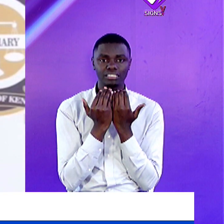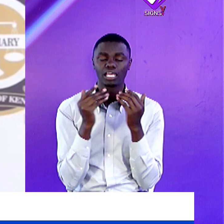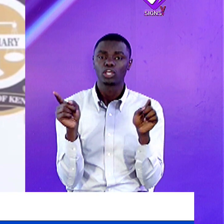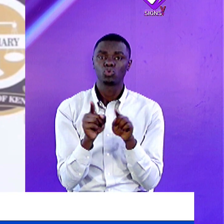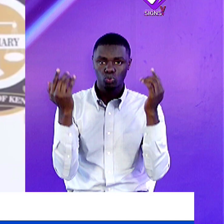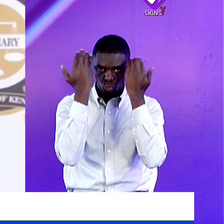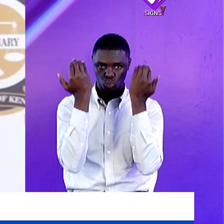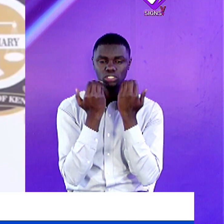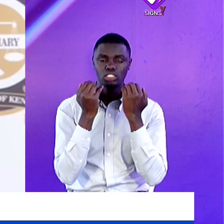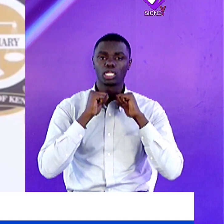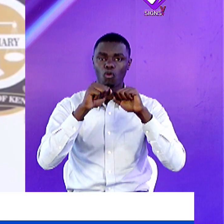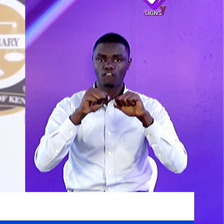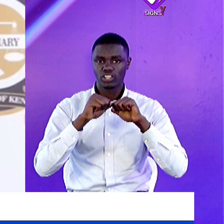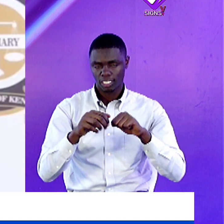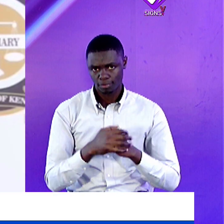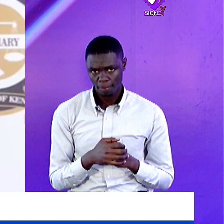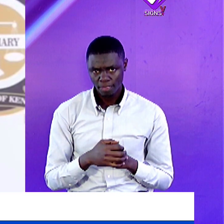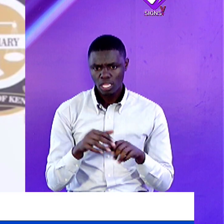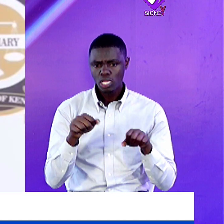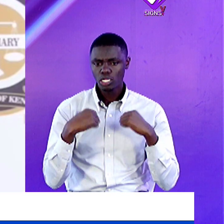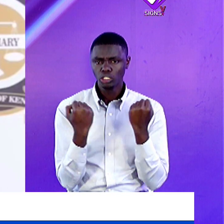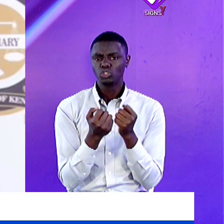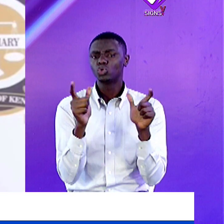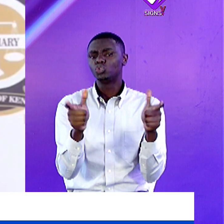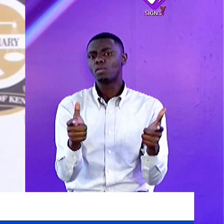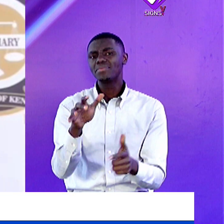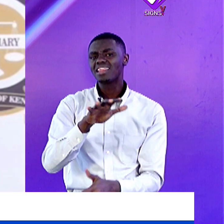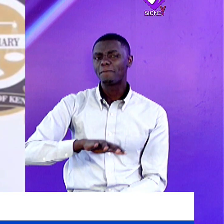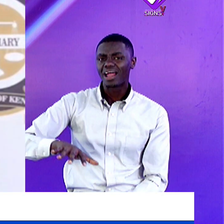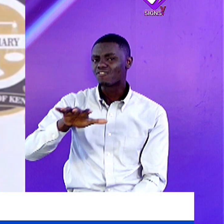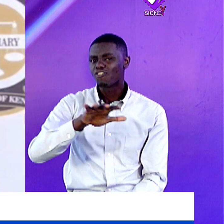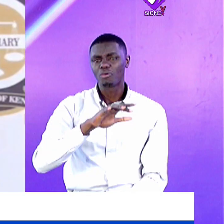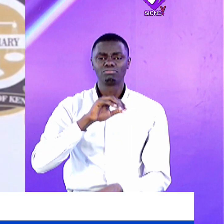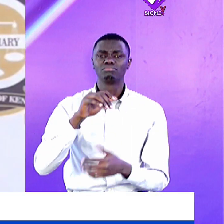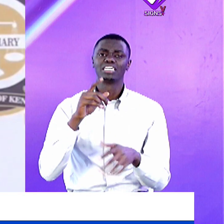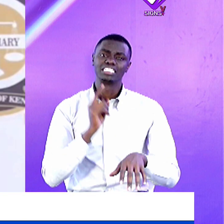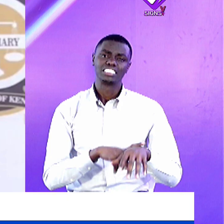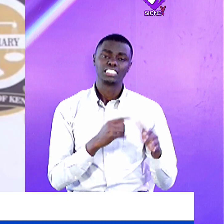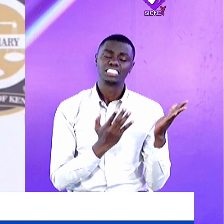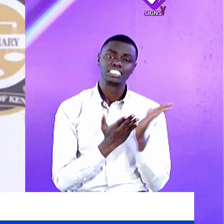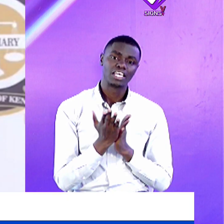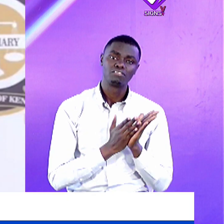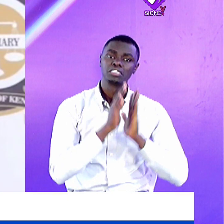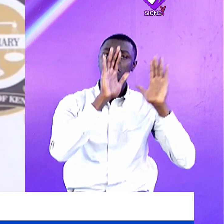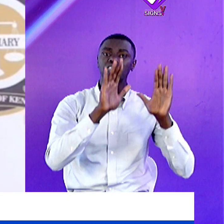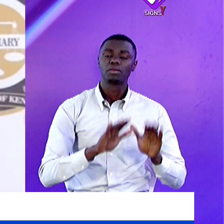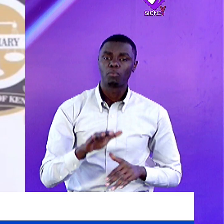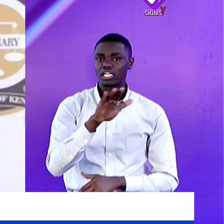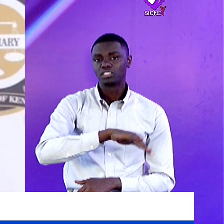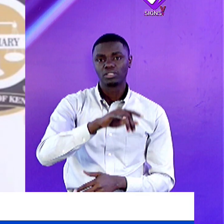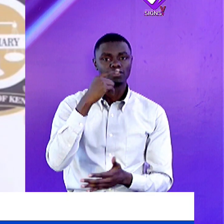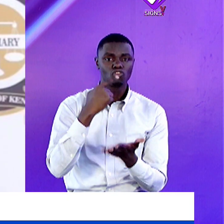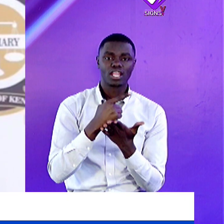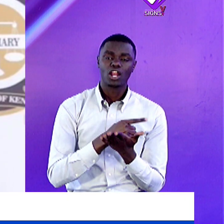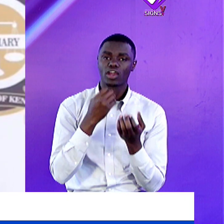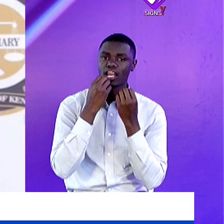judicial officers. Social media platforms, while serving as important spaces for dialogue and